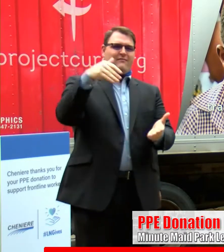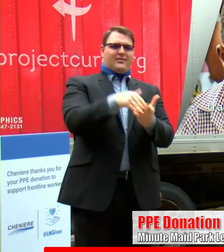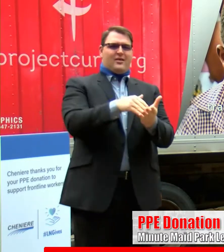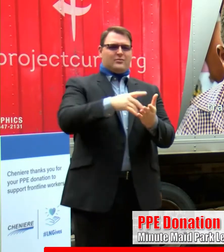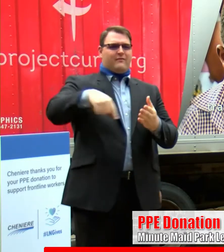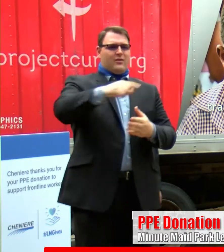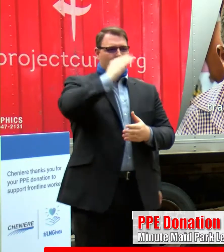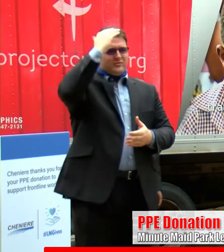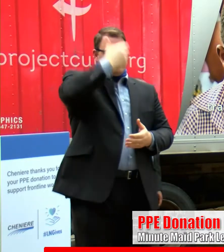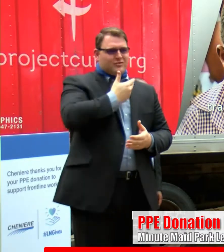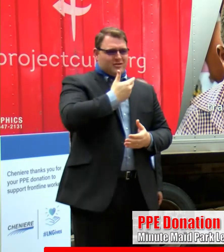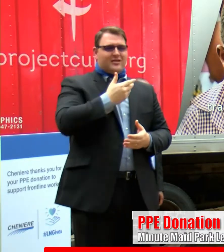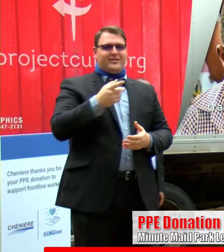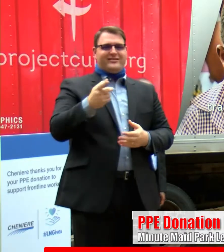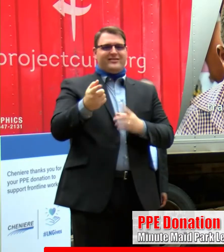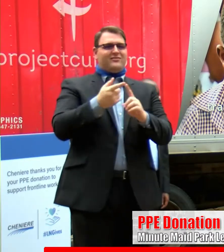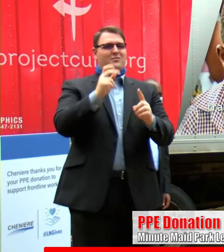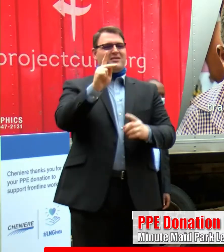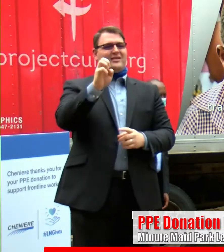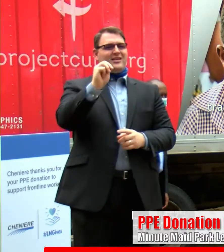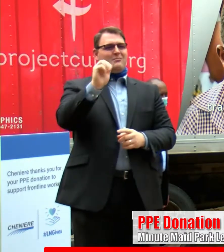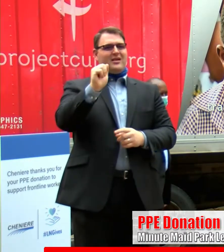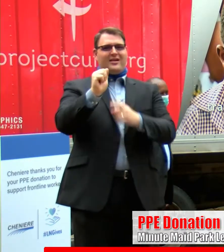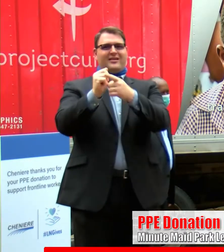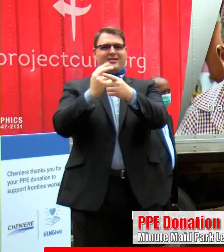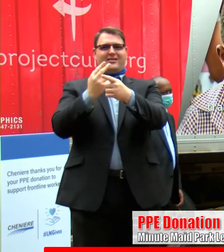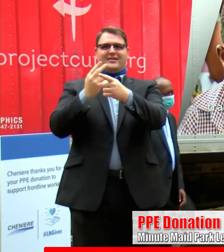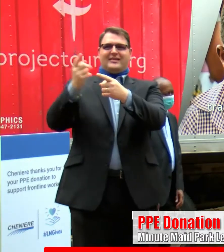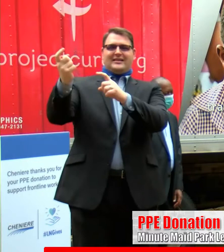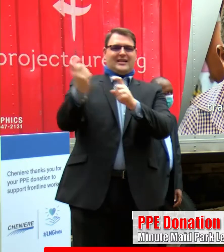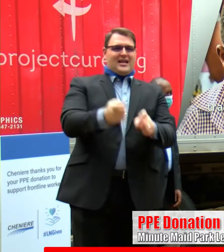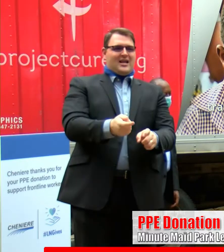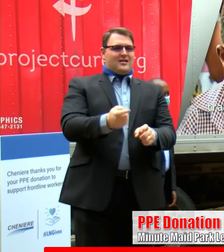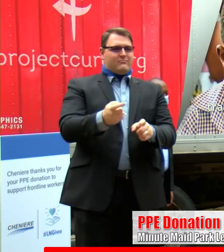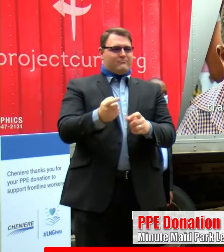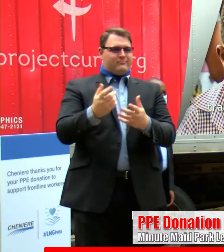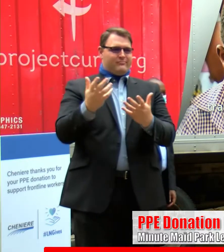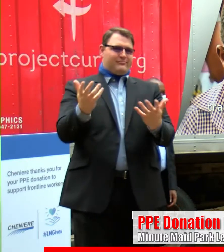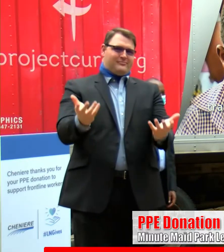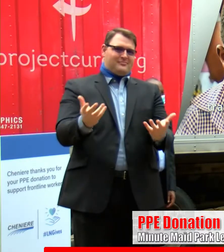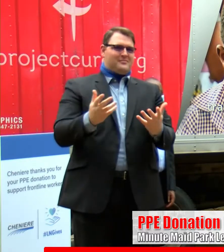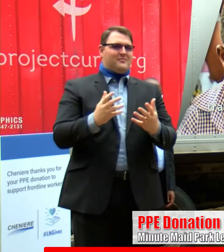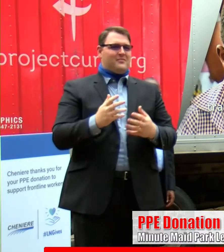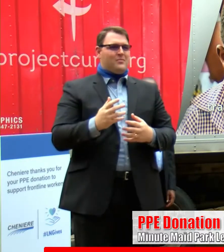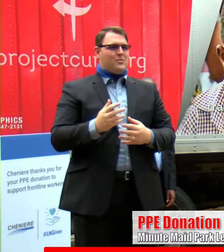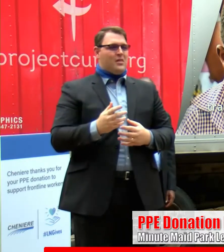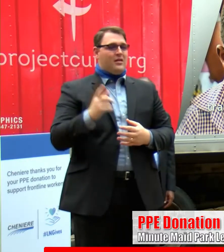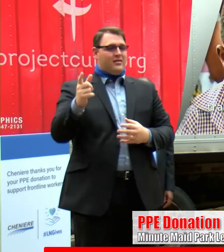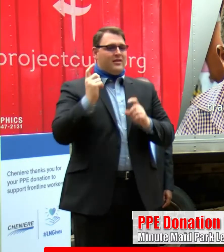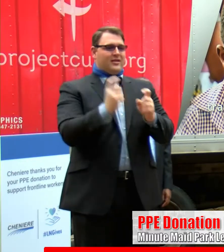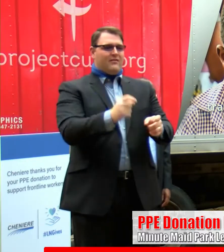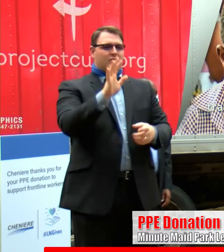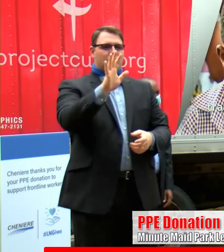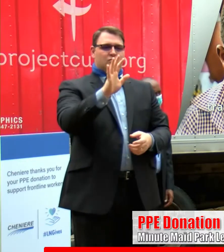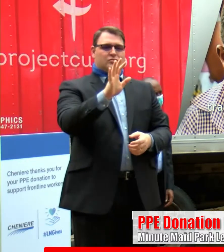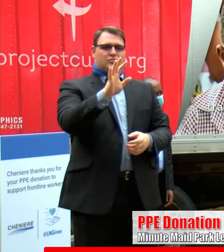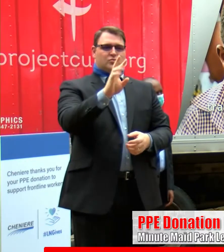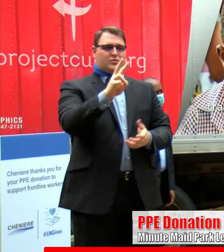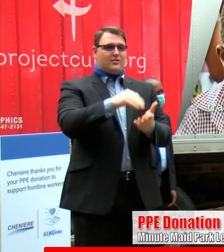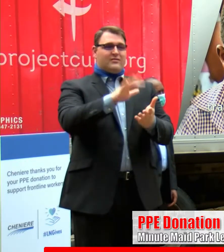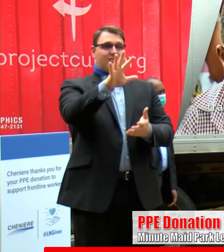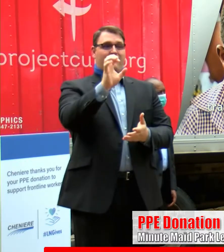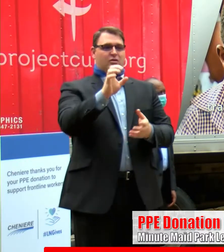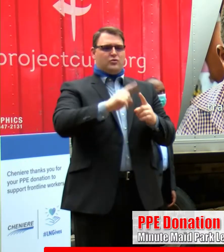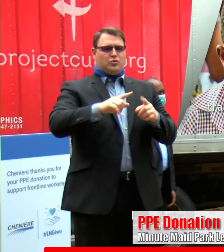these. He came up from Kemah today to make a donation to our drive. They've donated 2,500 to the hospitals, the